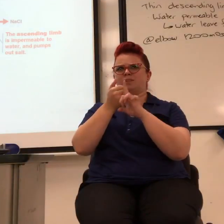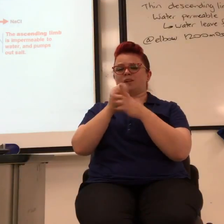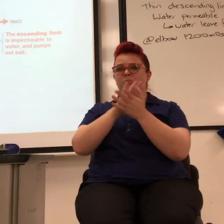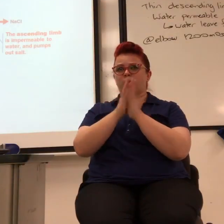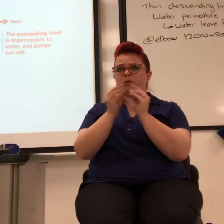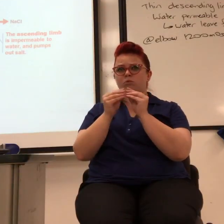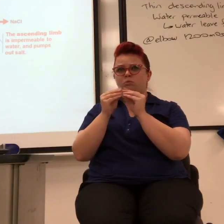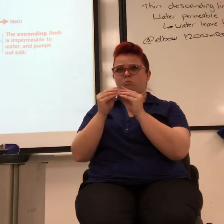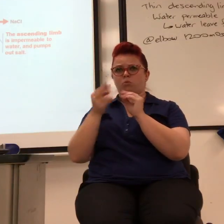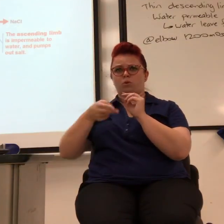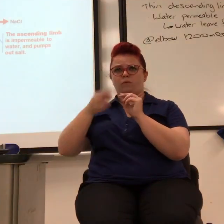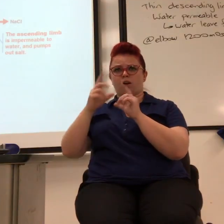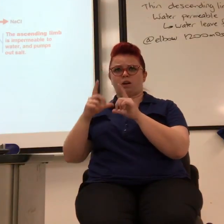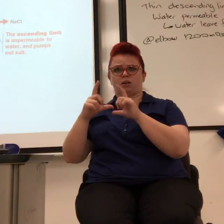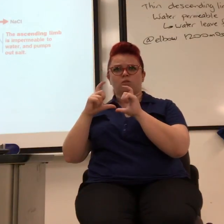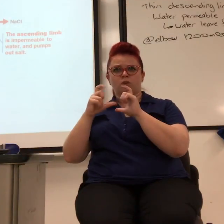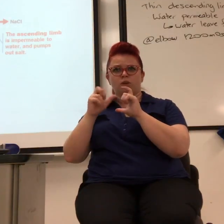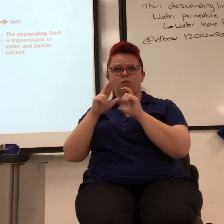you do this?